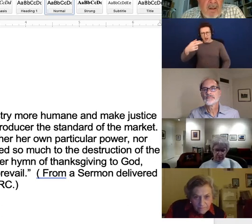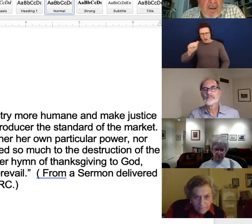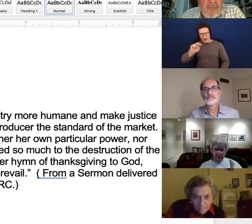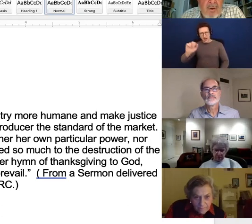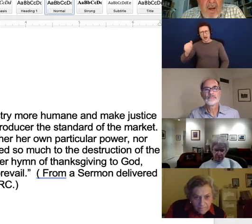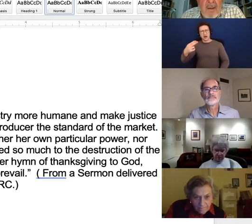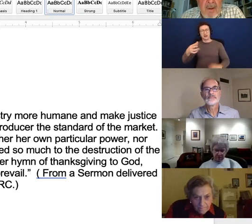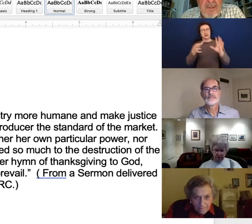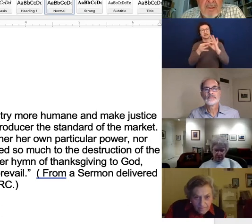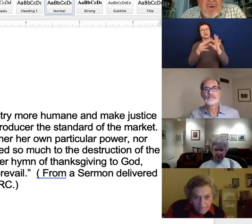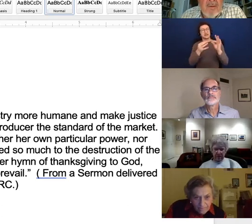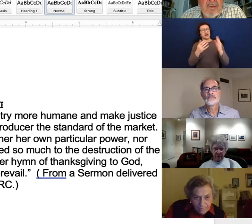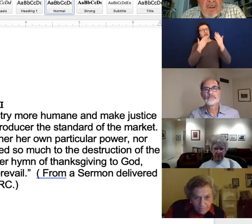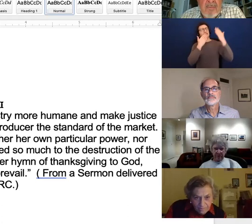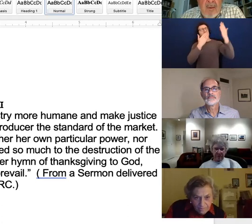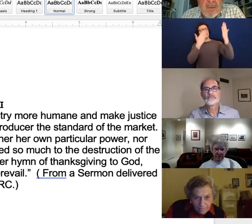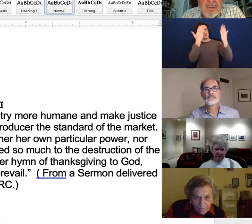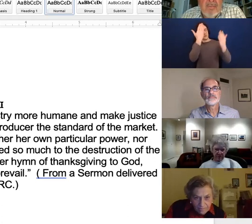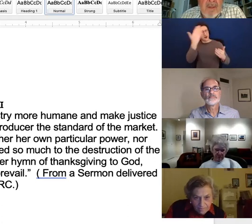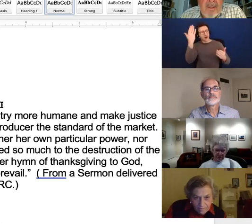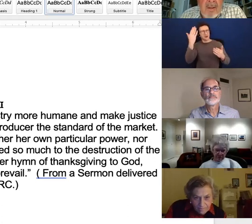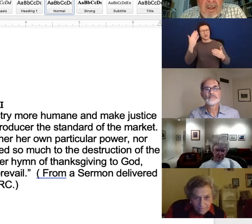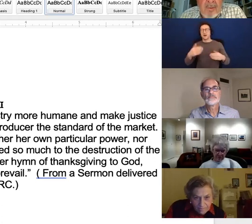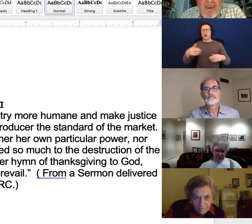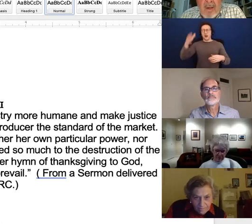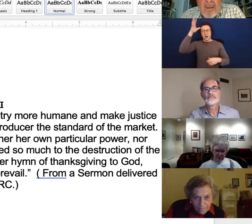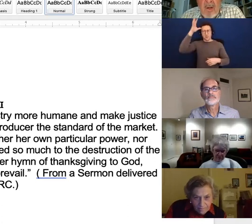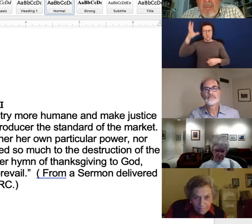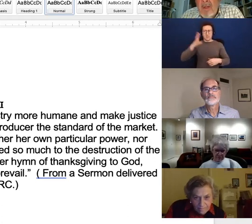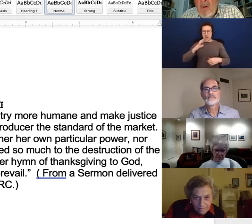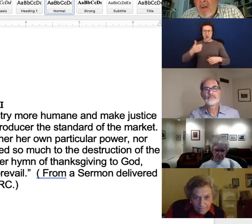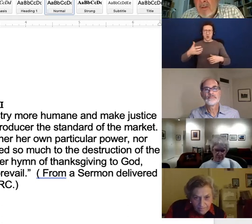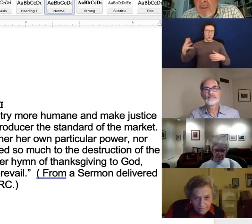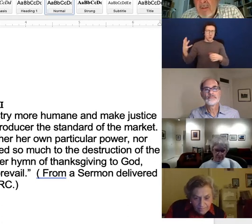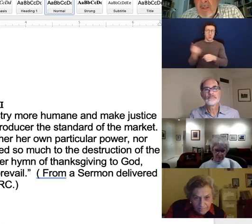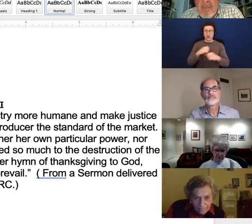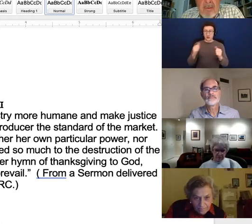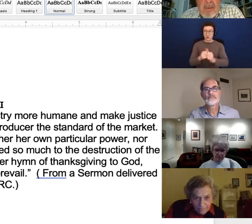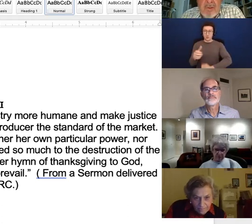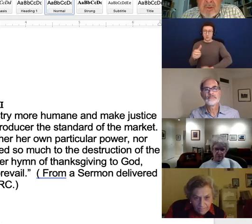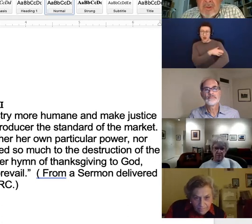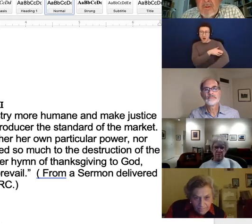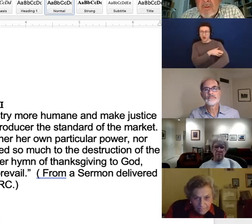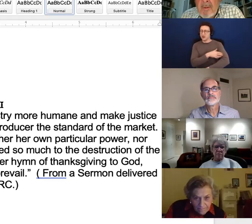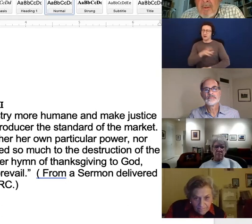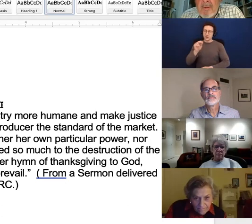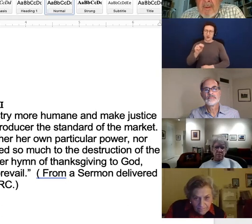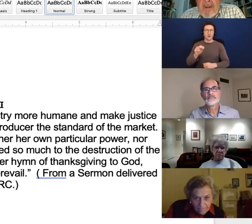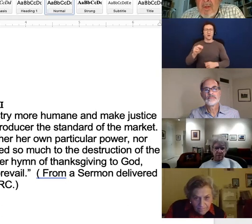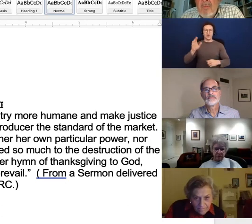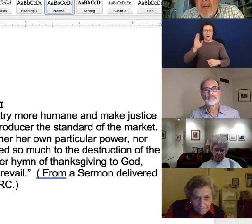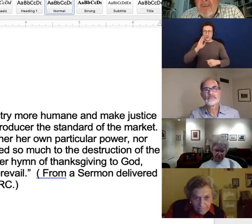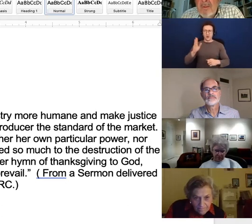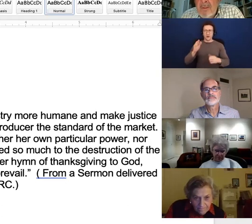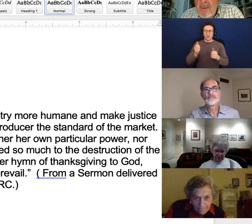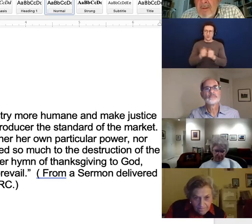God, for not by strength, power shall man prevail, lo b'choach yigbar ish. Can